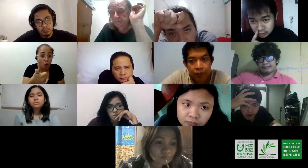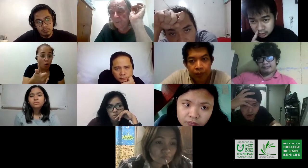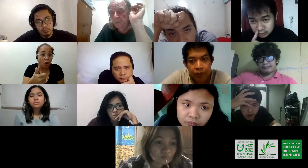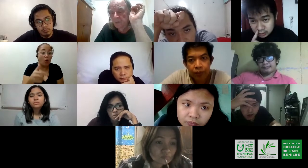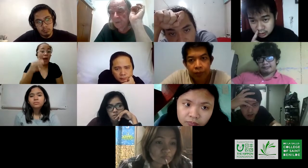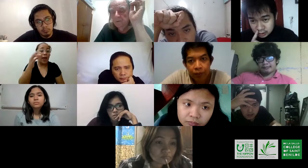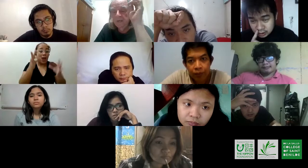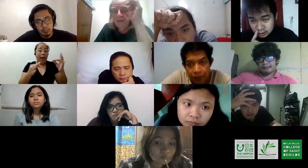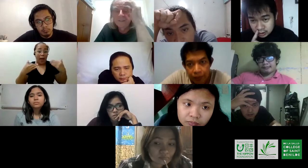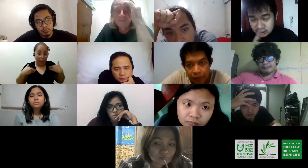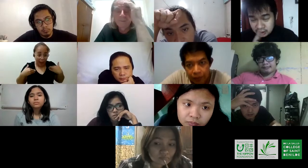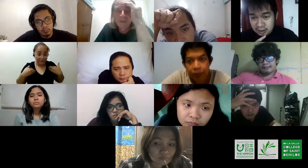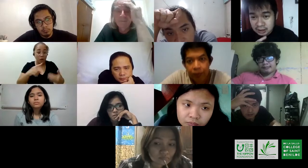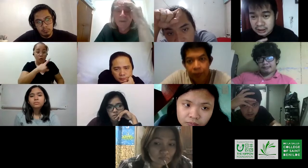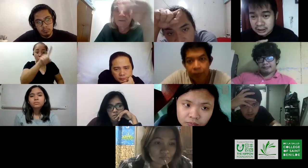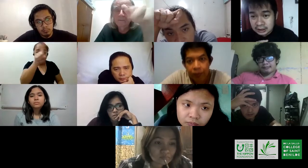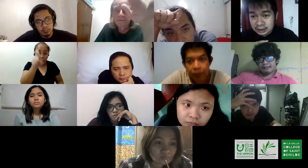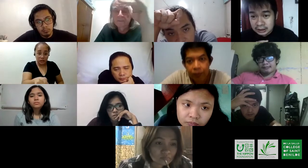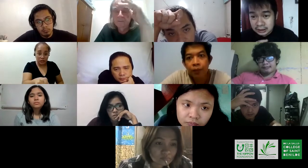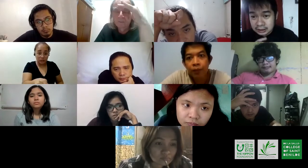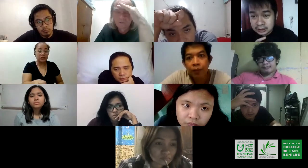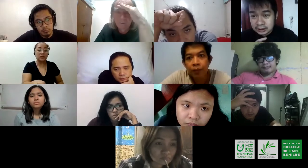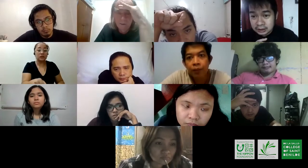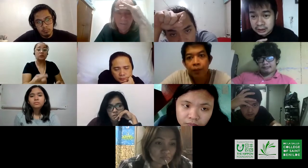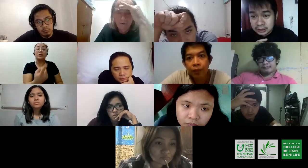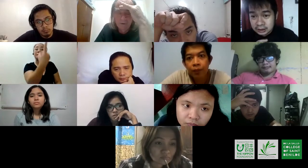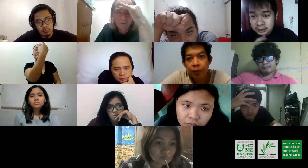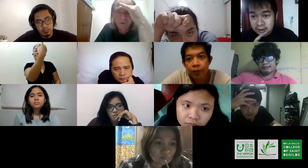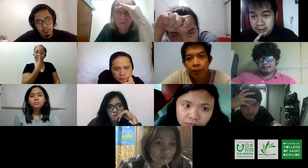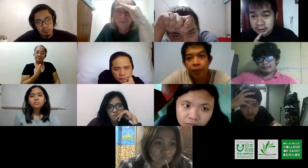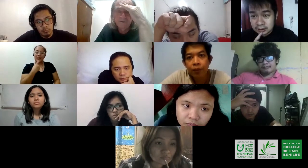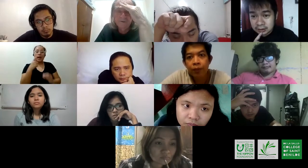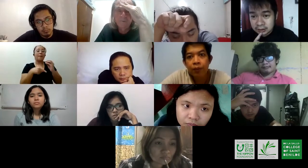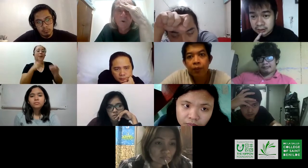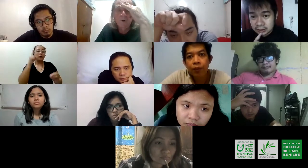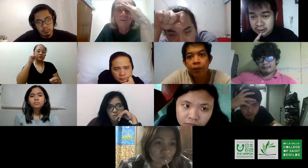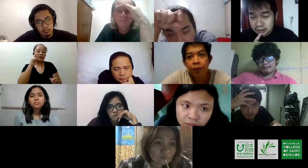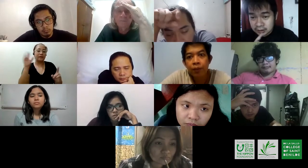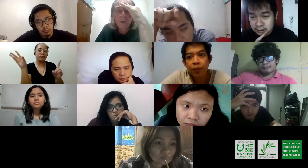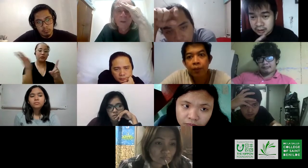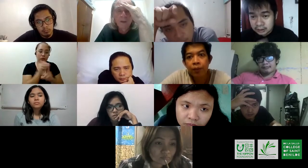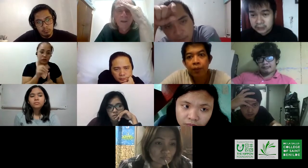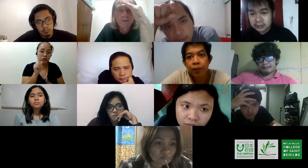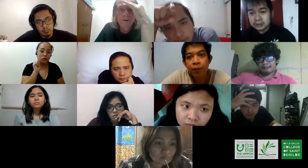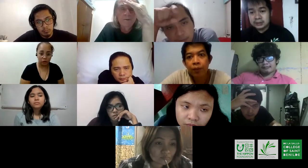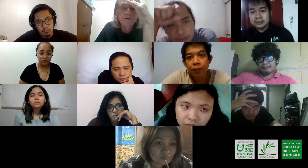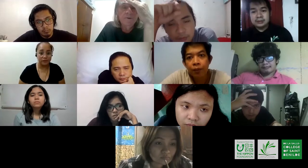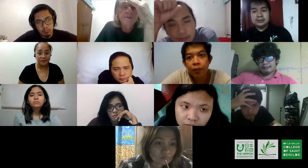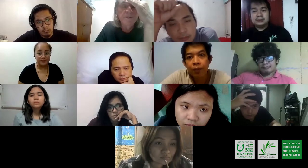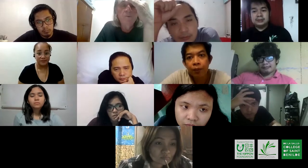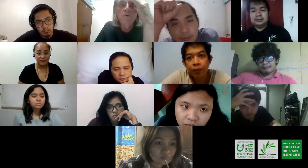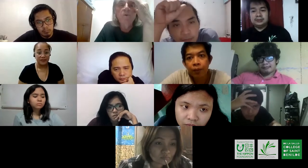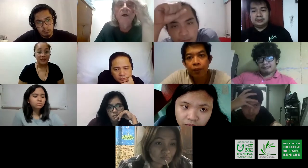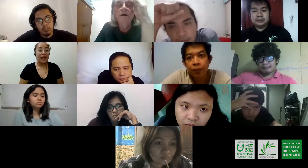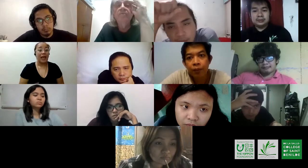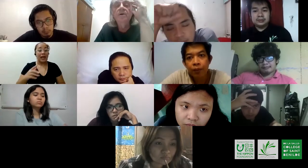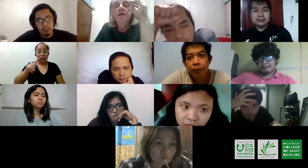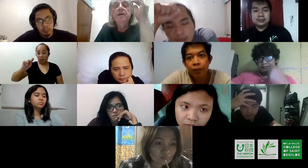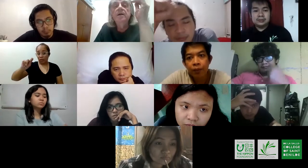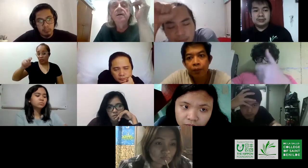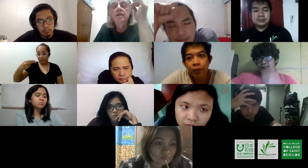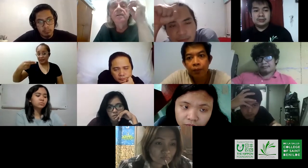question, you can ask me about deaf culture questions tomorrow. And then on Thursday, we will